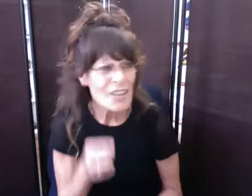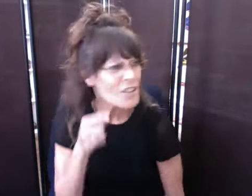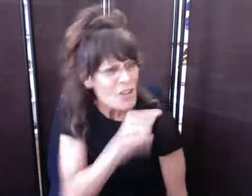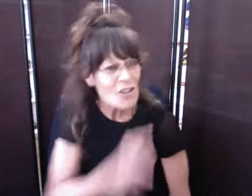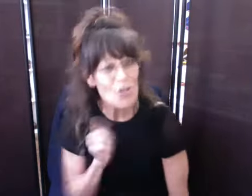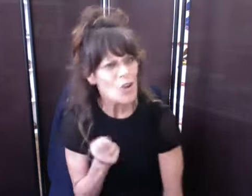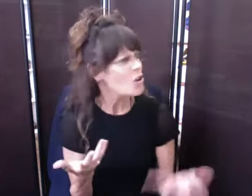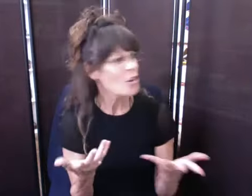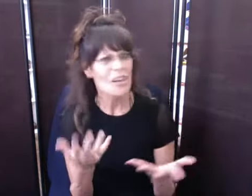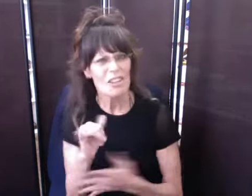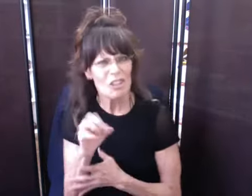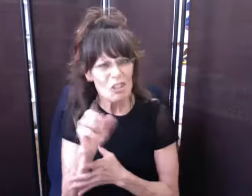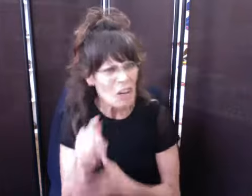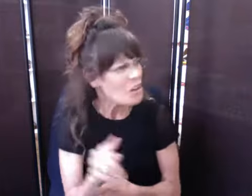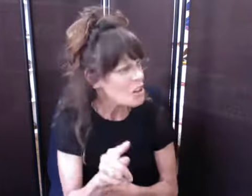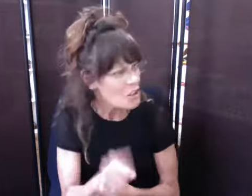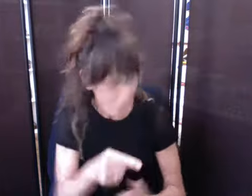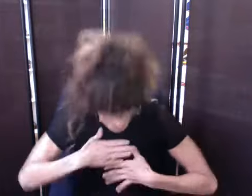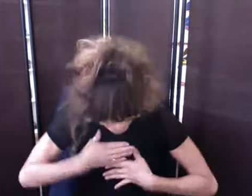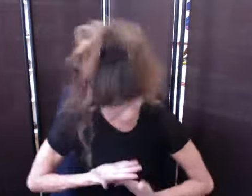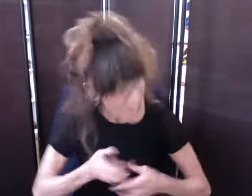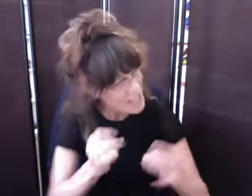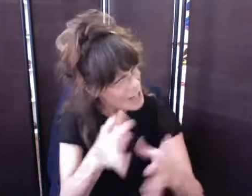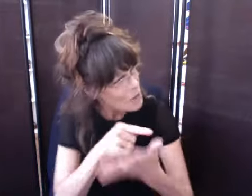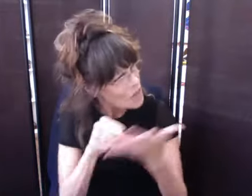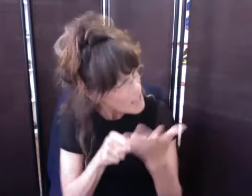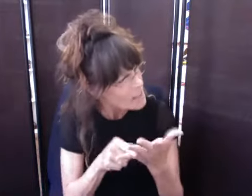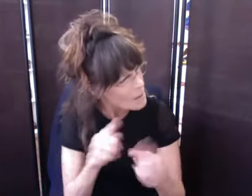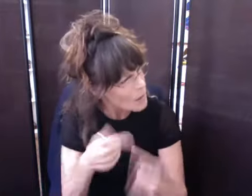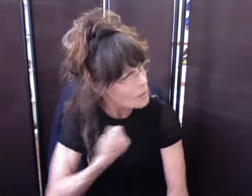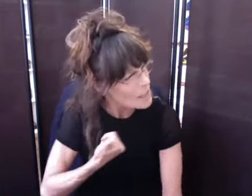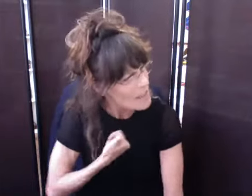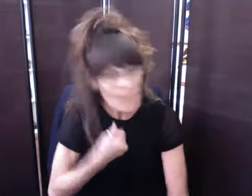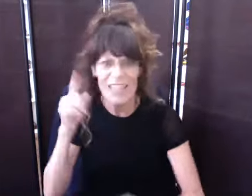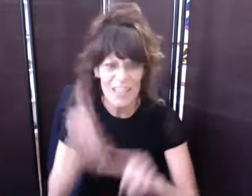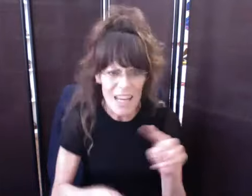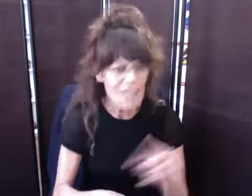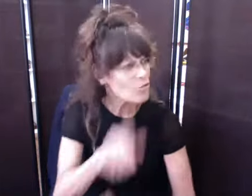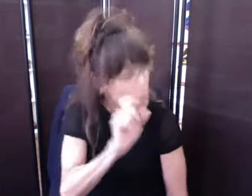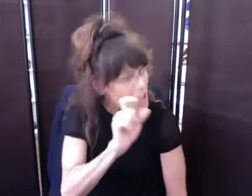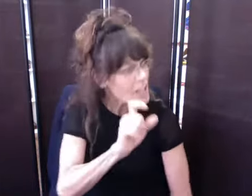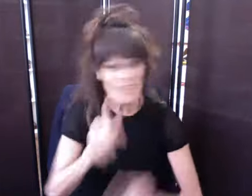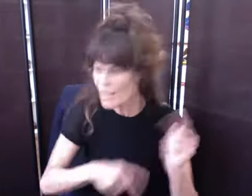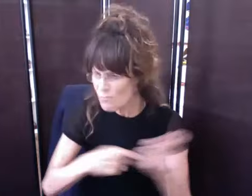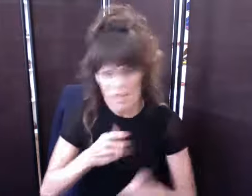mean, you get me to admit all these horrible things about myself, this inability to even manage my life because of my thinking, and